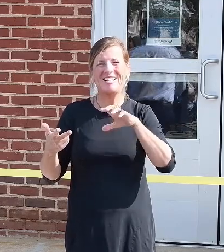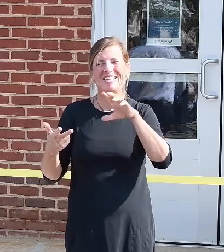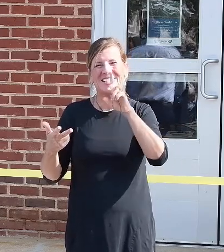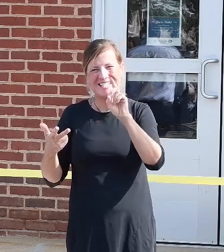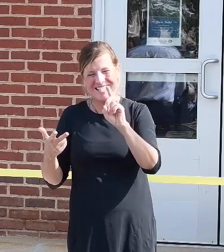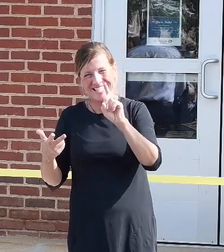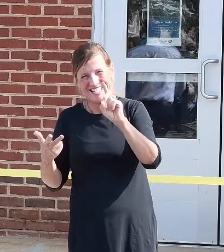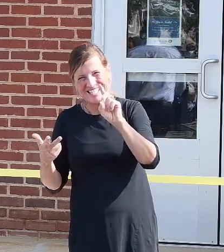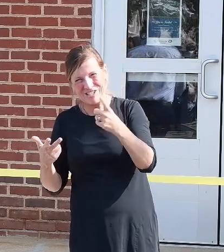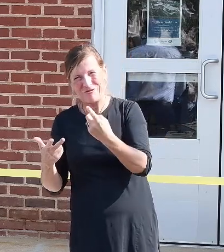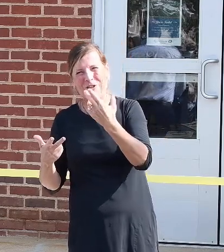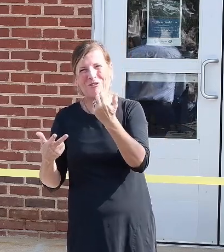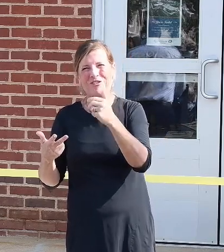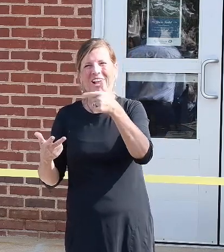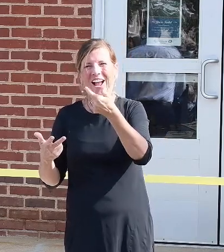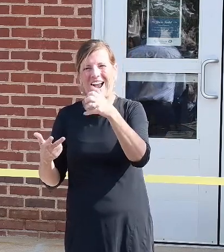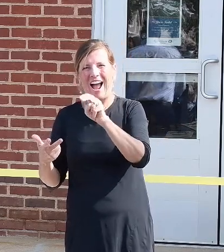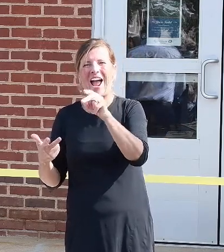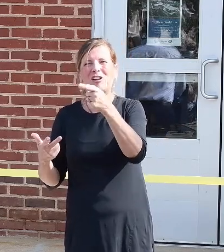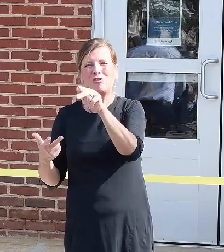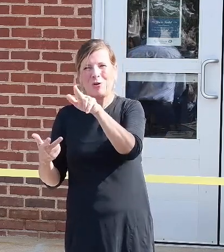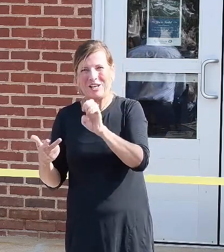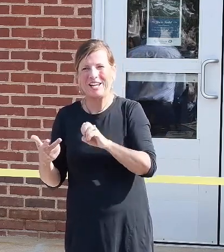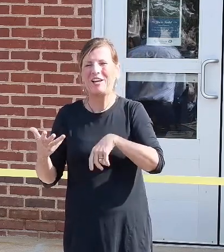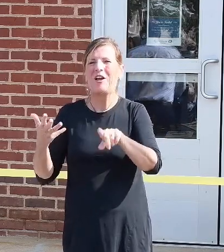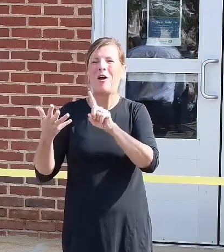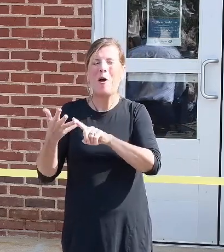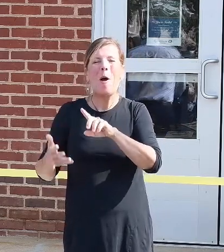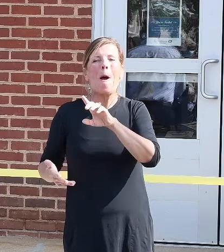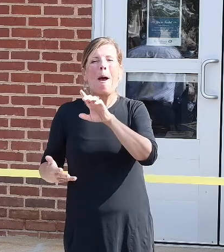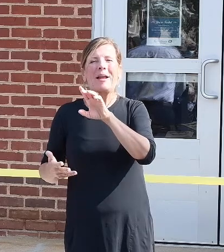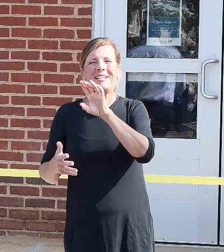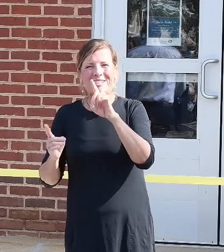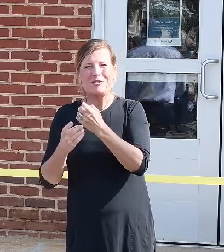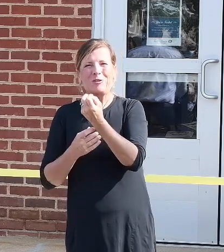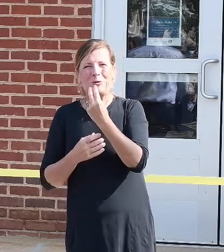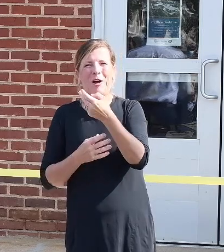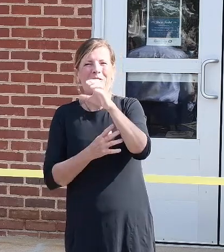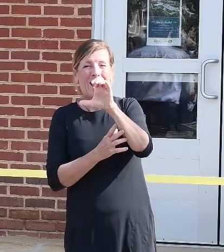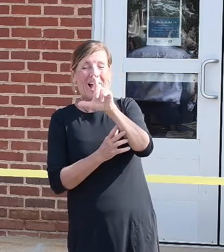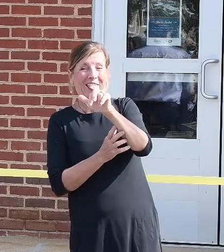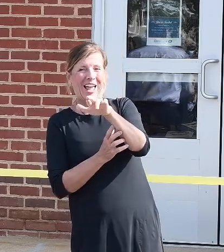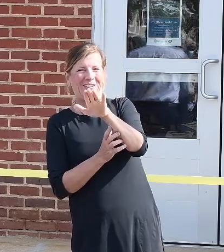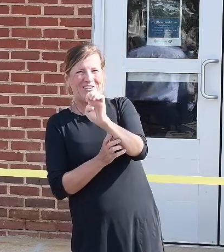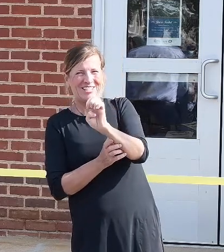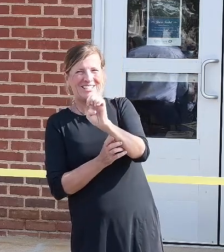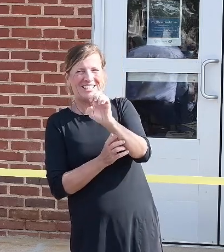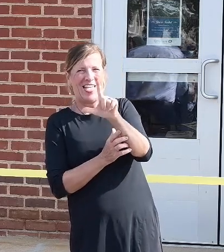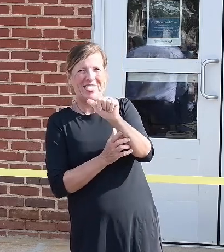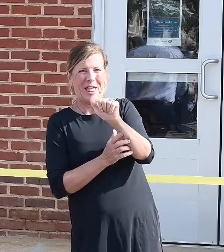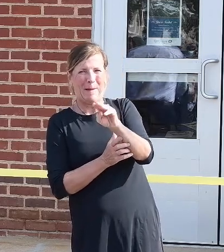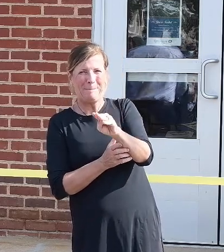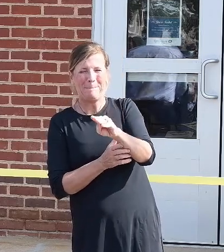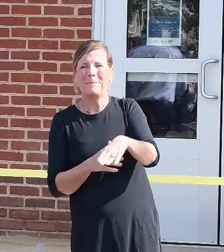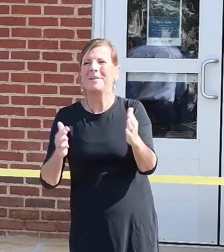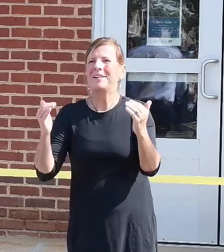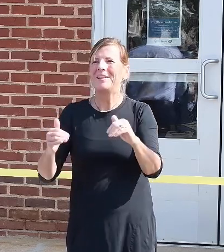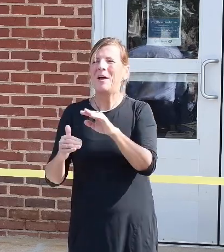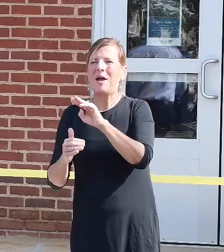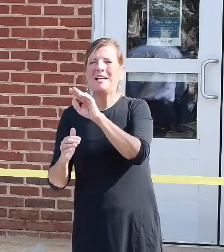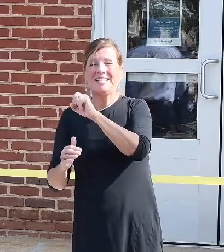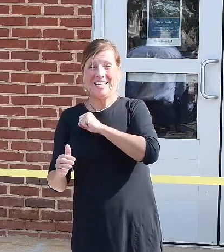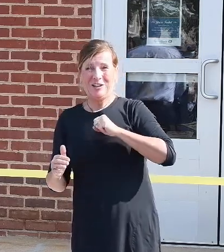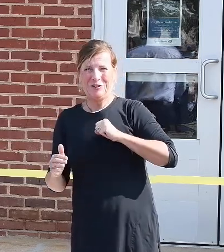Guy Gazzoni, Maryland State Senator representing District 12, Clarence Lamb, Maryland State